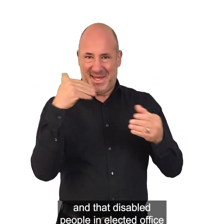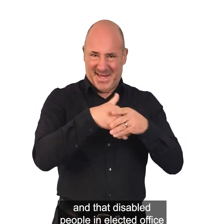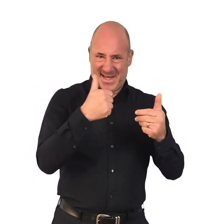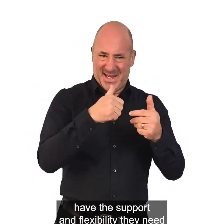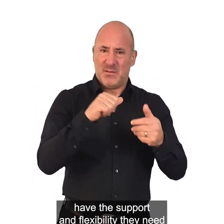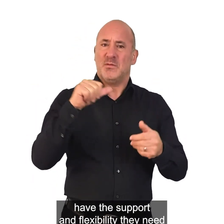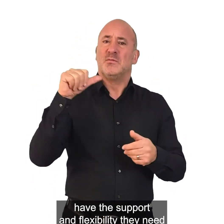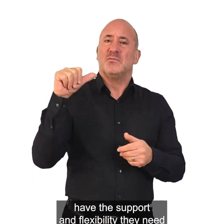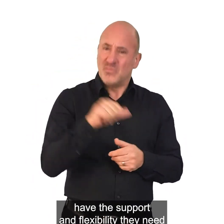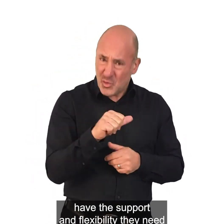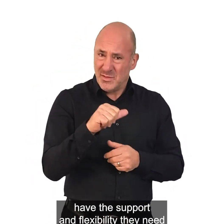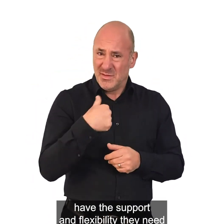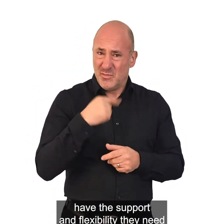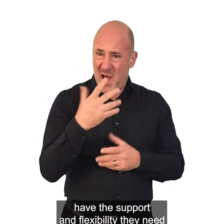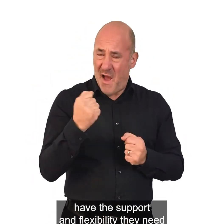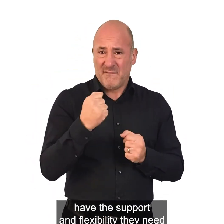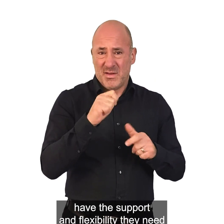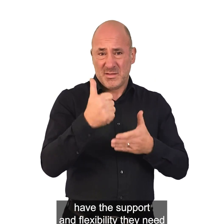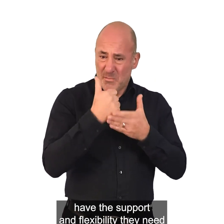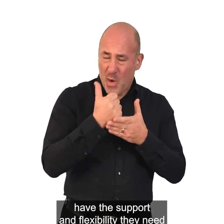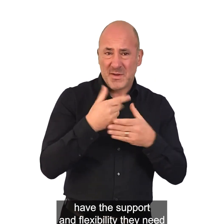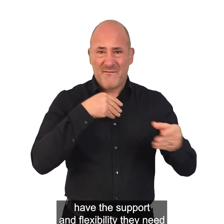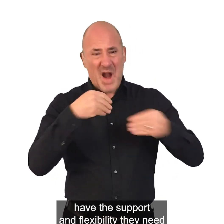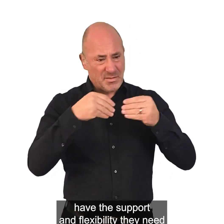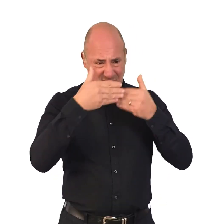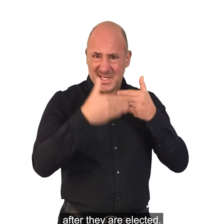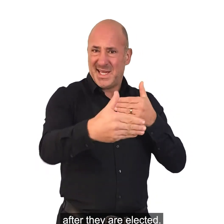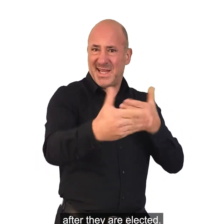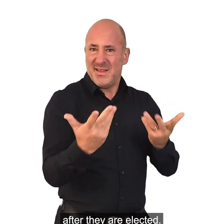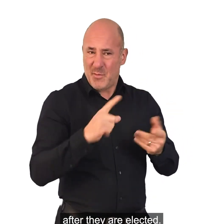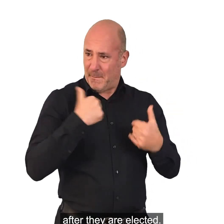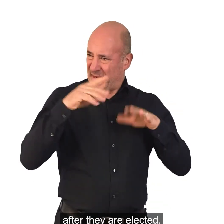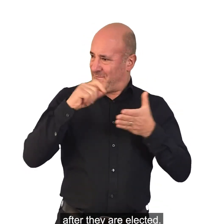have the support and flexibility they need after they are elected.